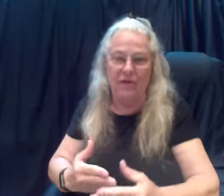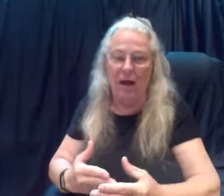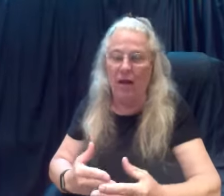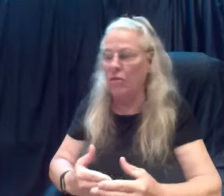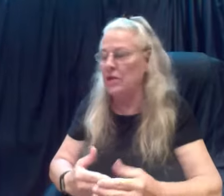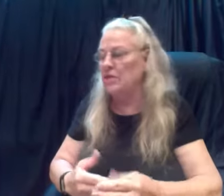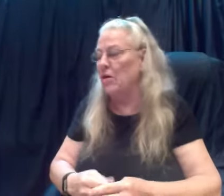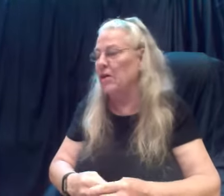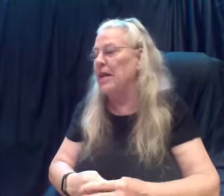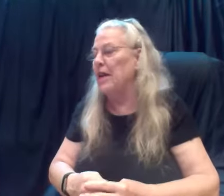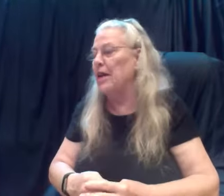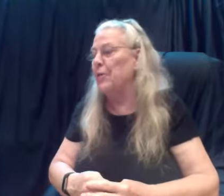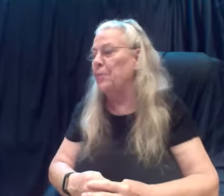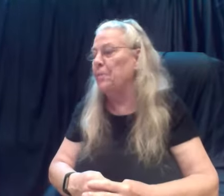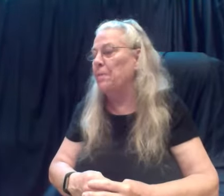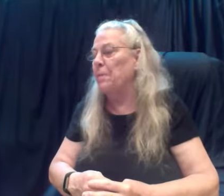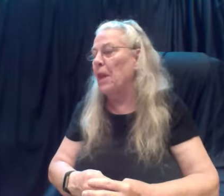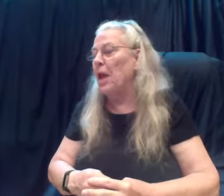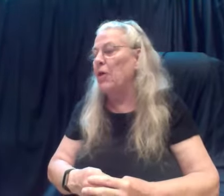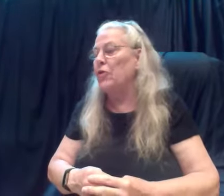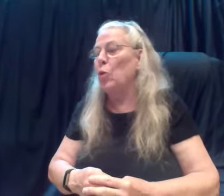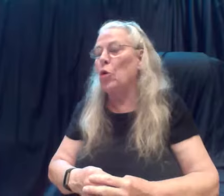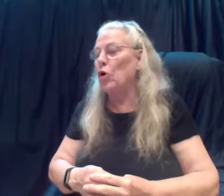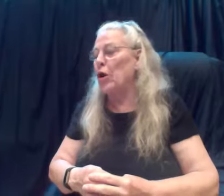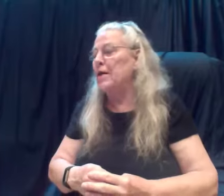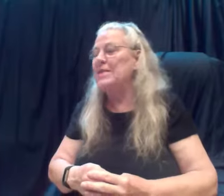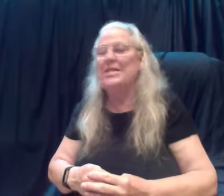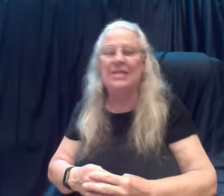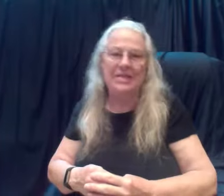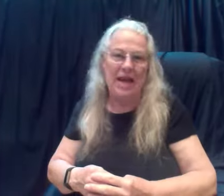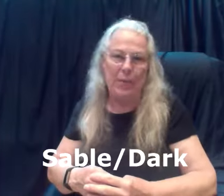the song at the end. The word sable,